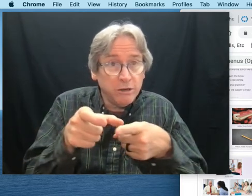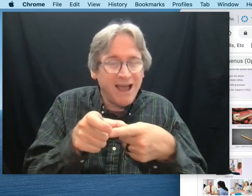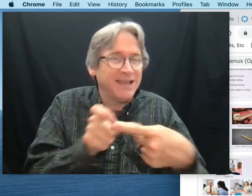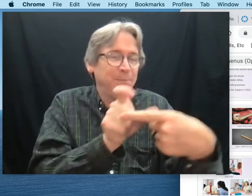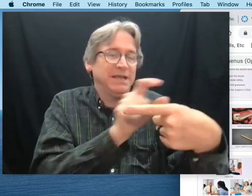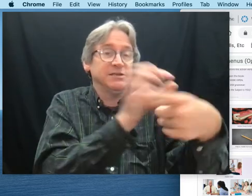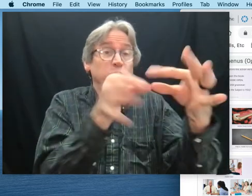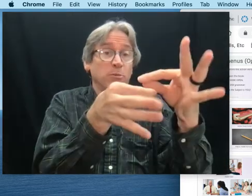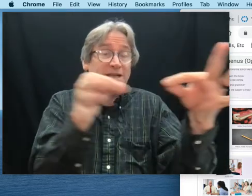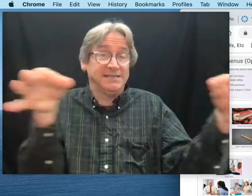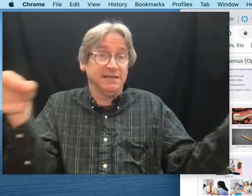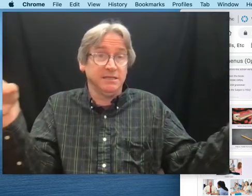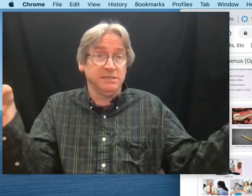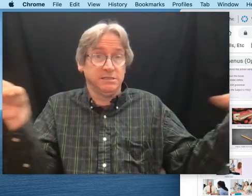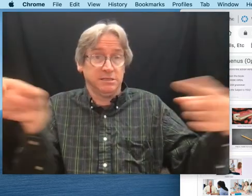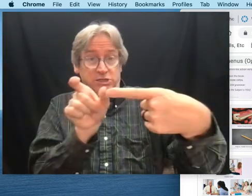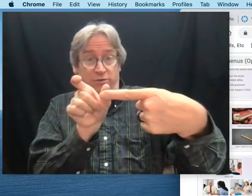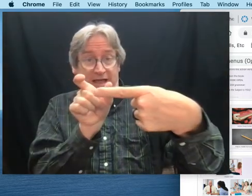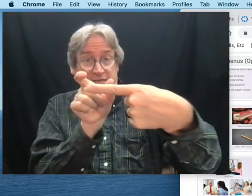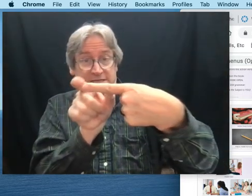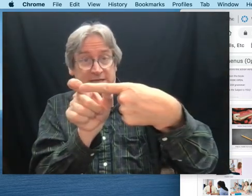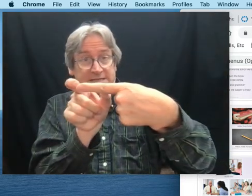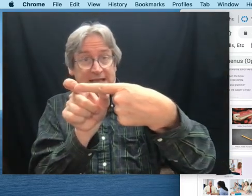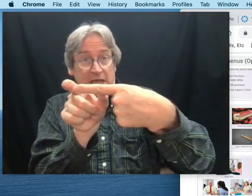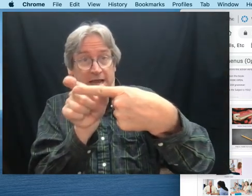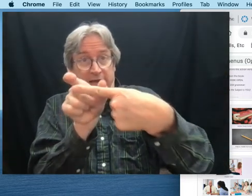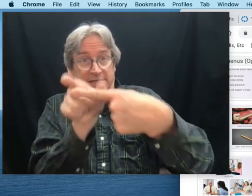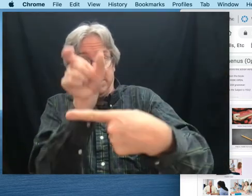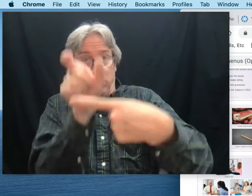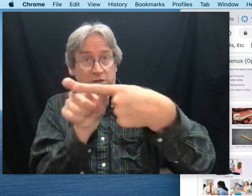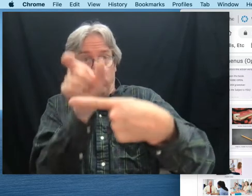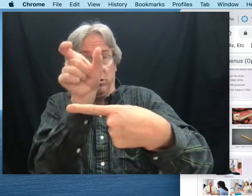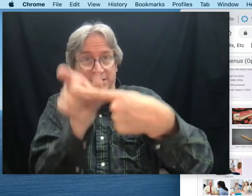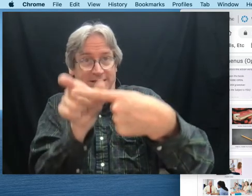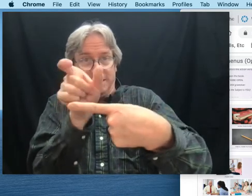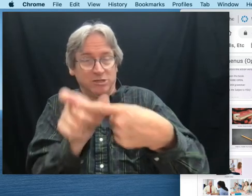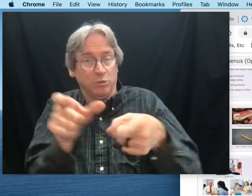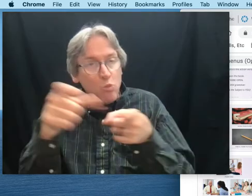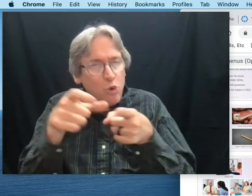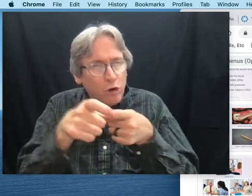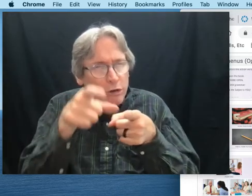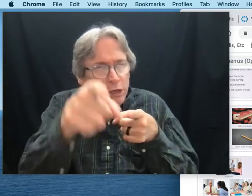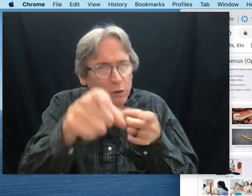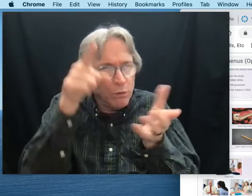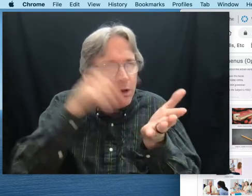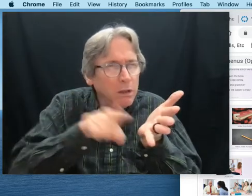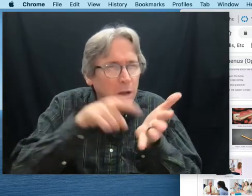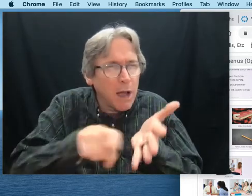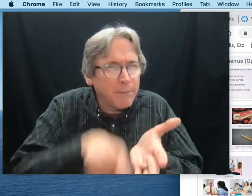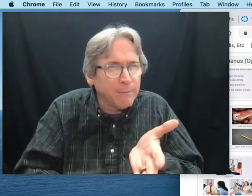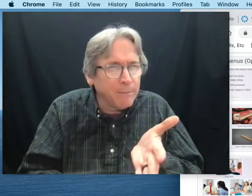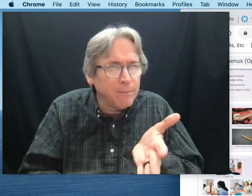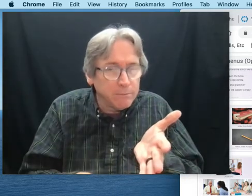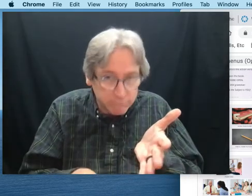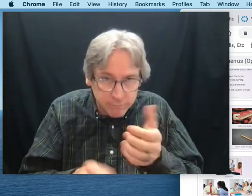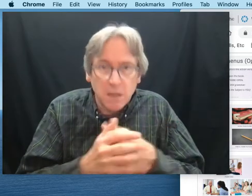word, because remember we did sentence. So that sentence, that line, this is one of the words in it. So word you look